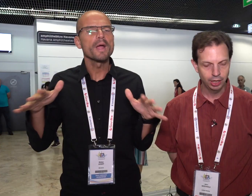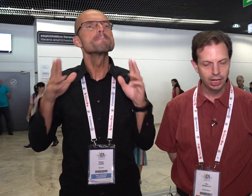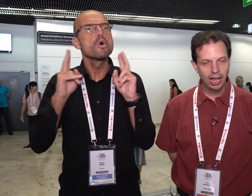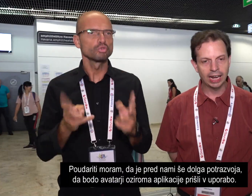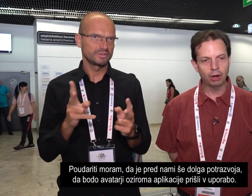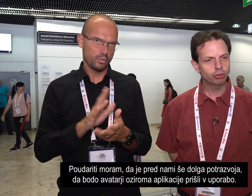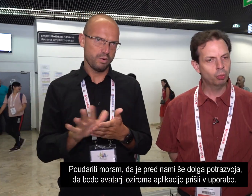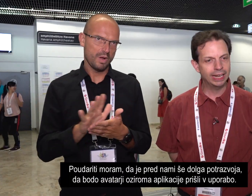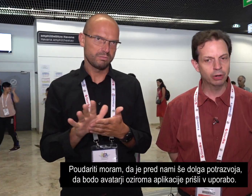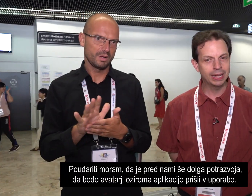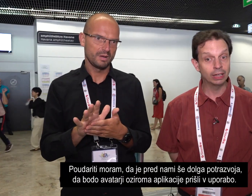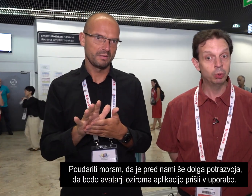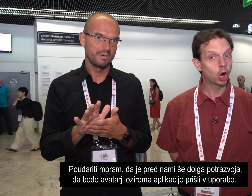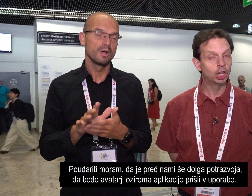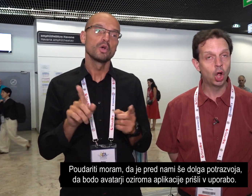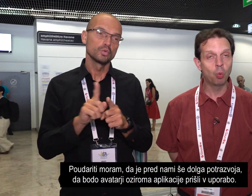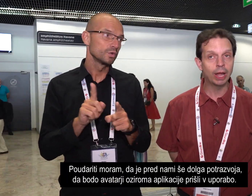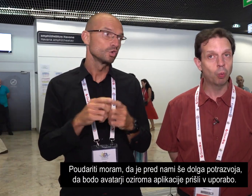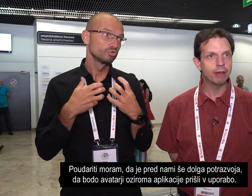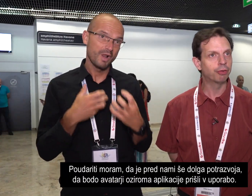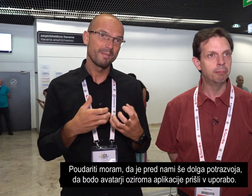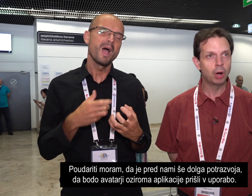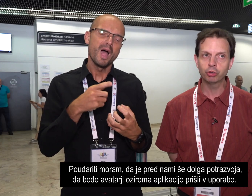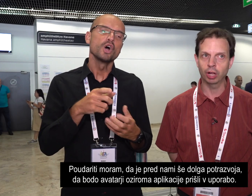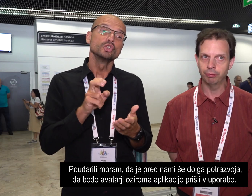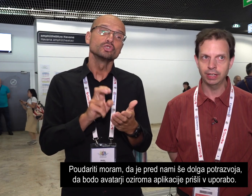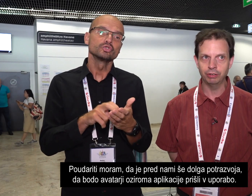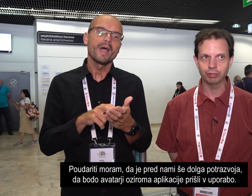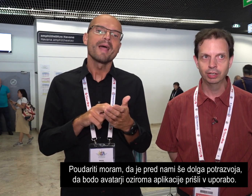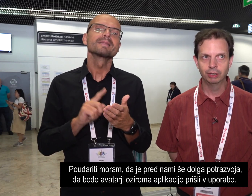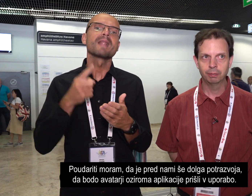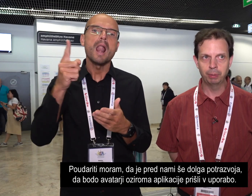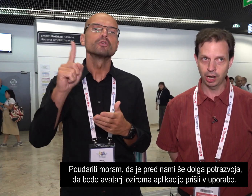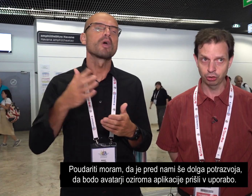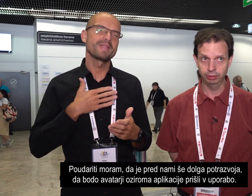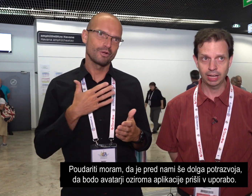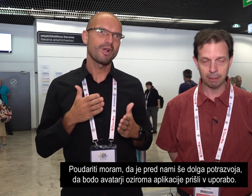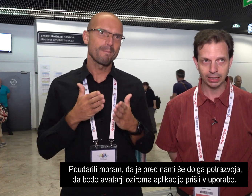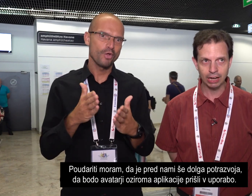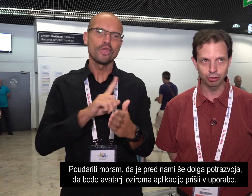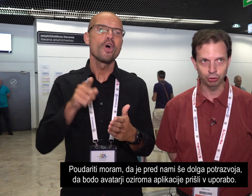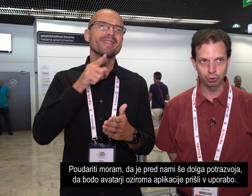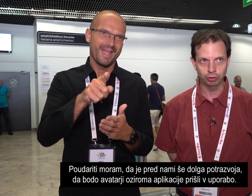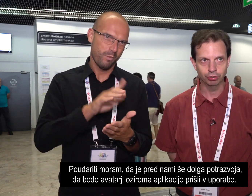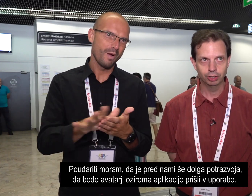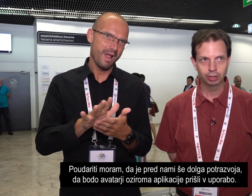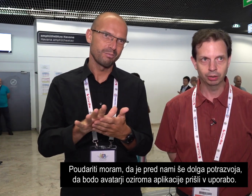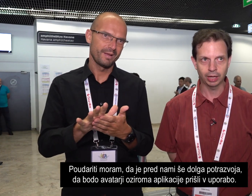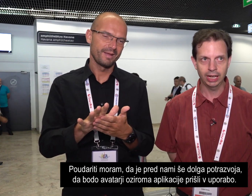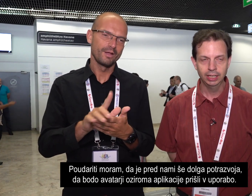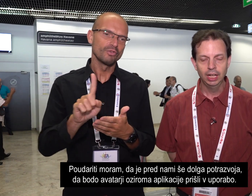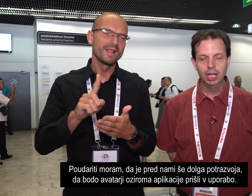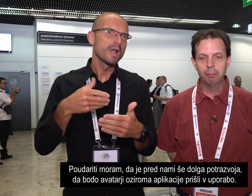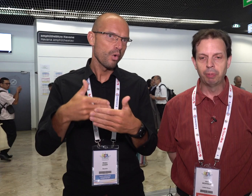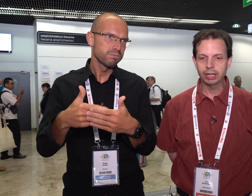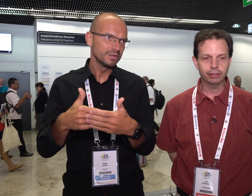Uses. And I also want to iterate that we are a long way away from most of these potential applications or uses.